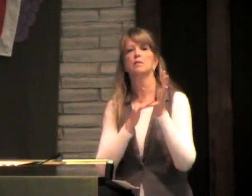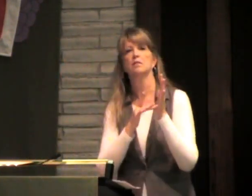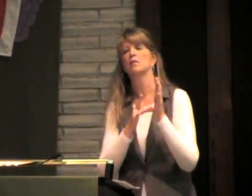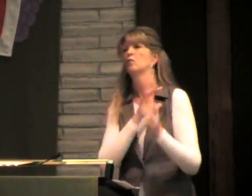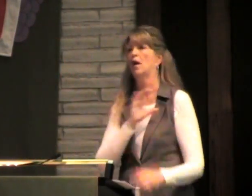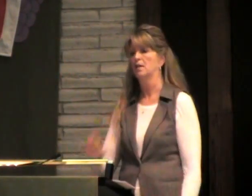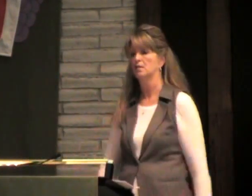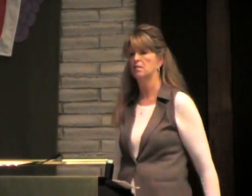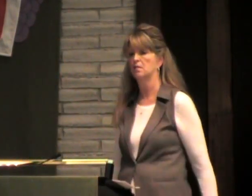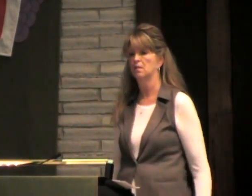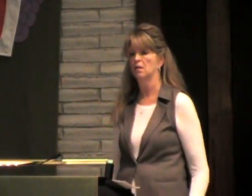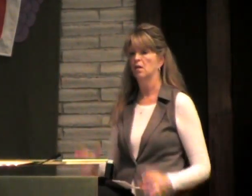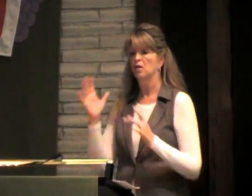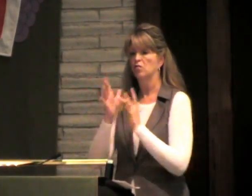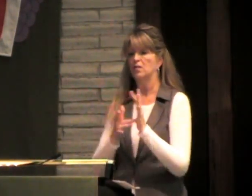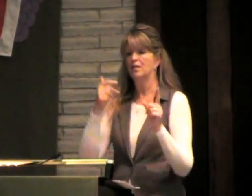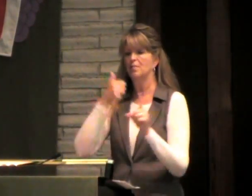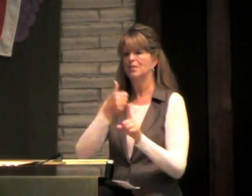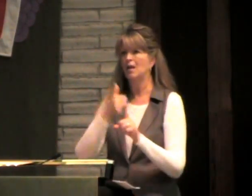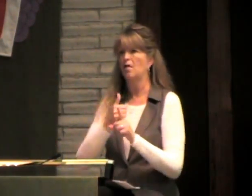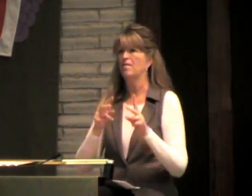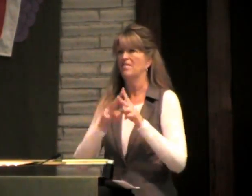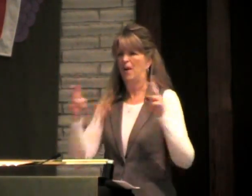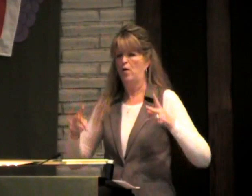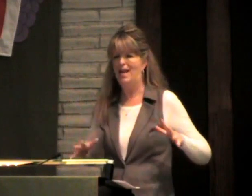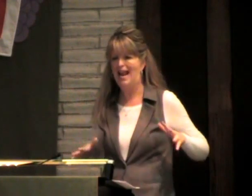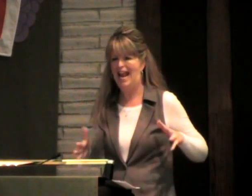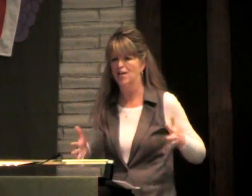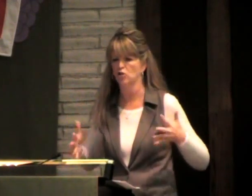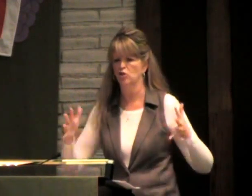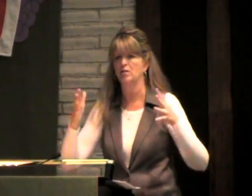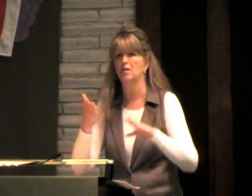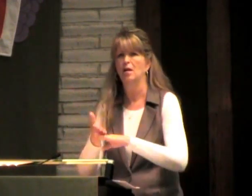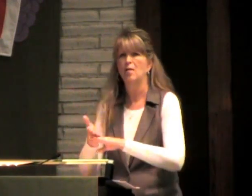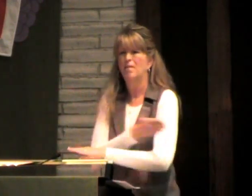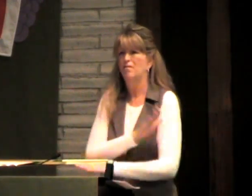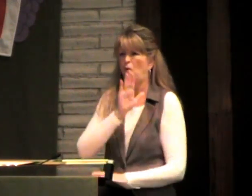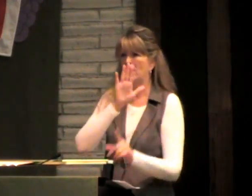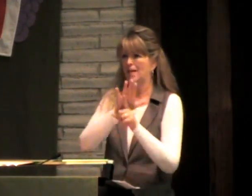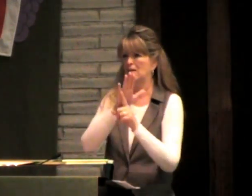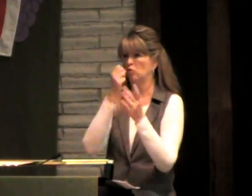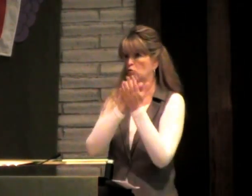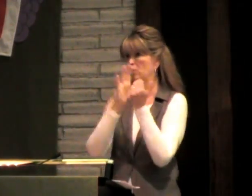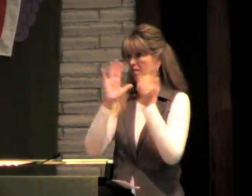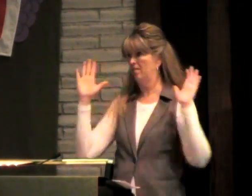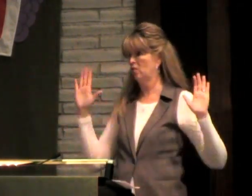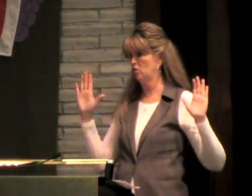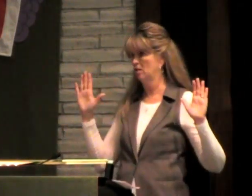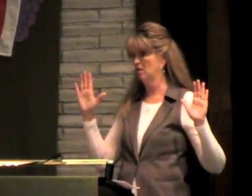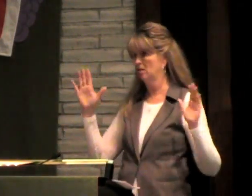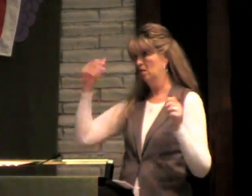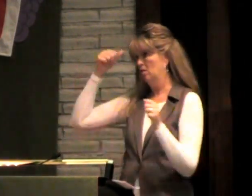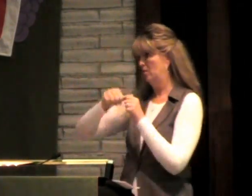You have to remember that Jesus Christ, Jesus was very anxious before his